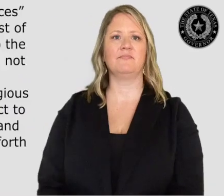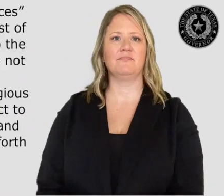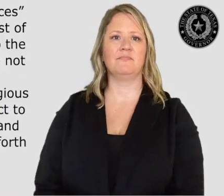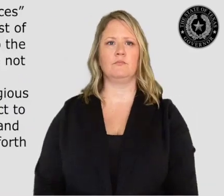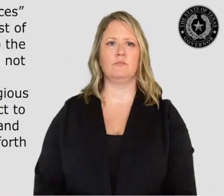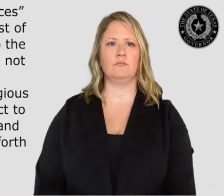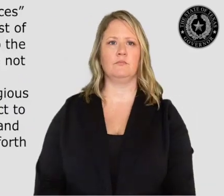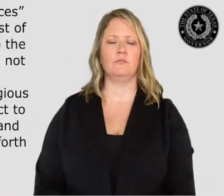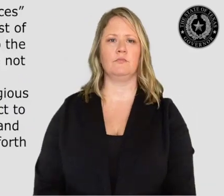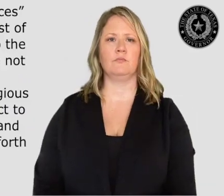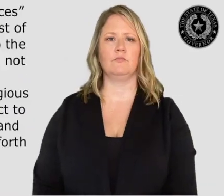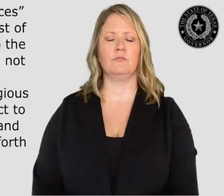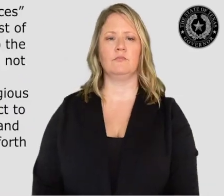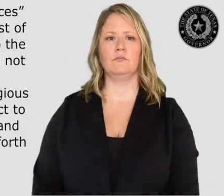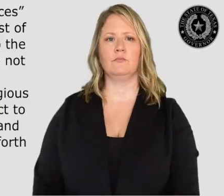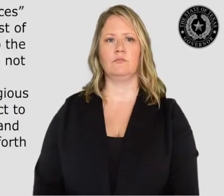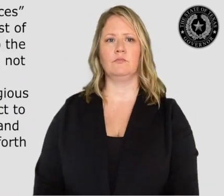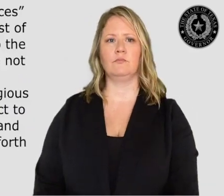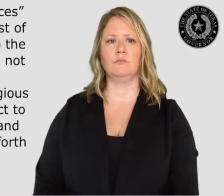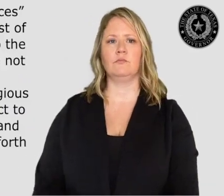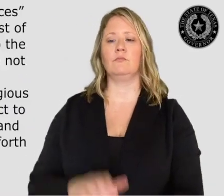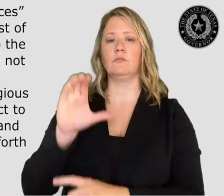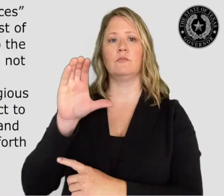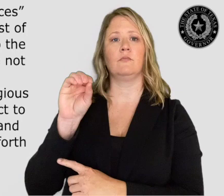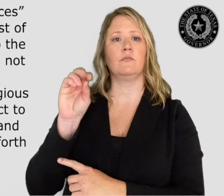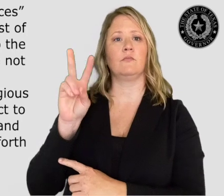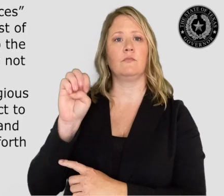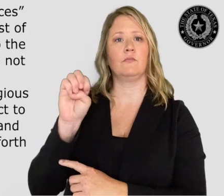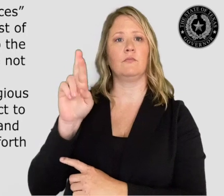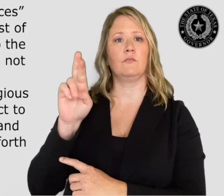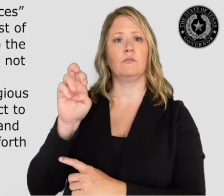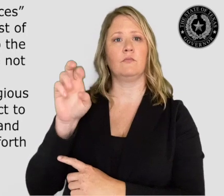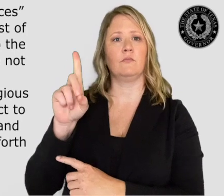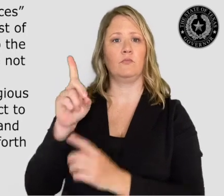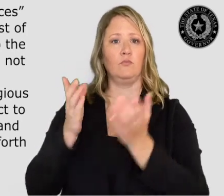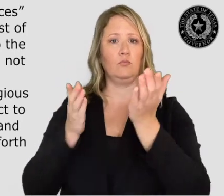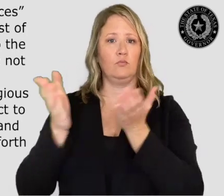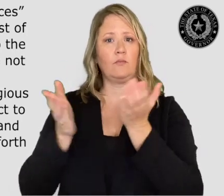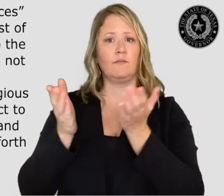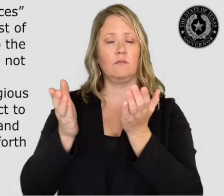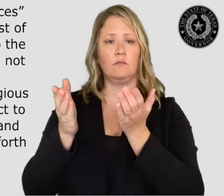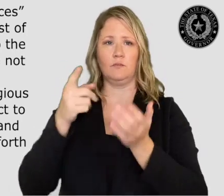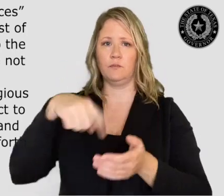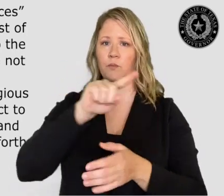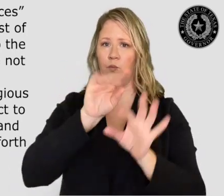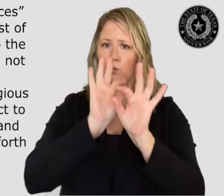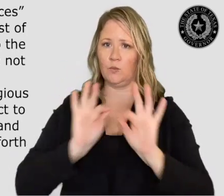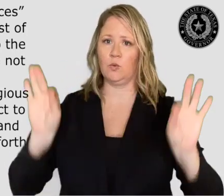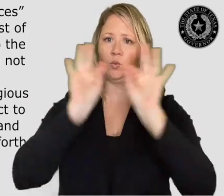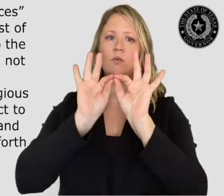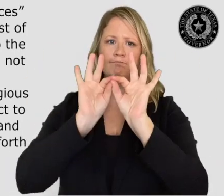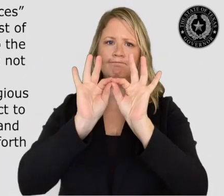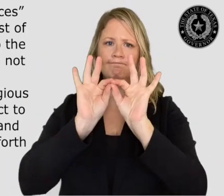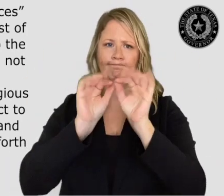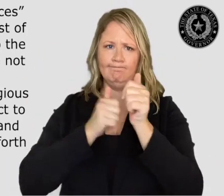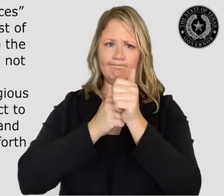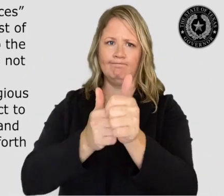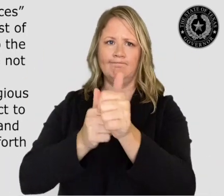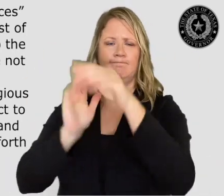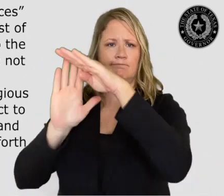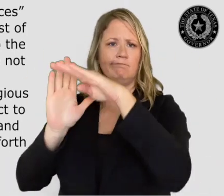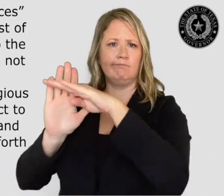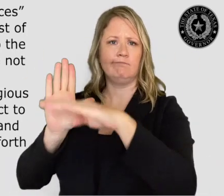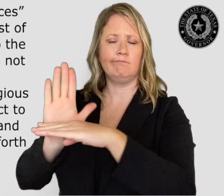services. Covered services shall also consist of the following to the extent they are not already CISA